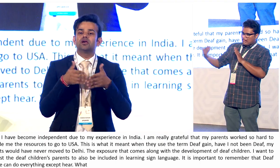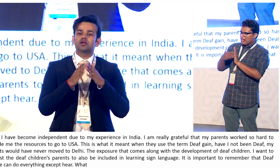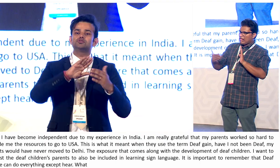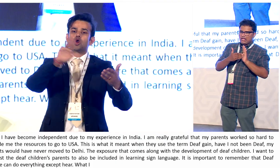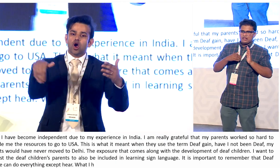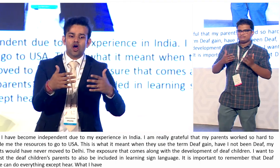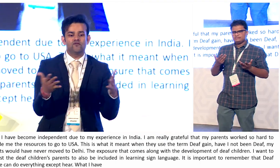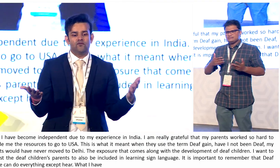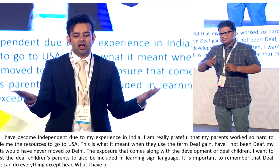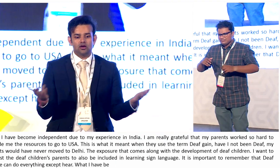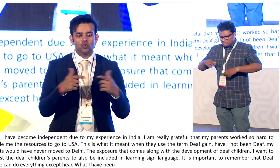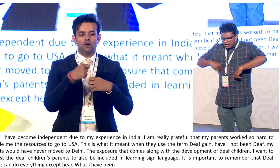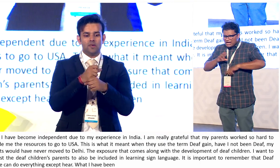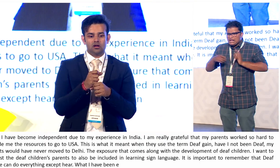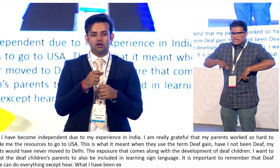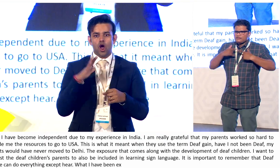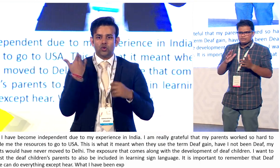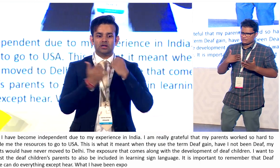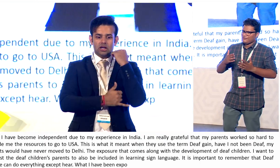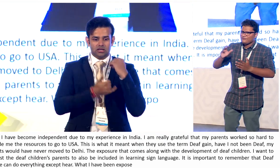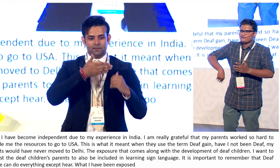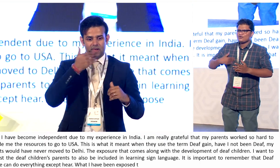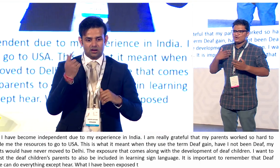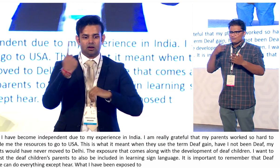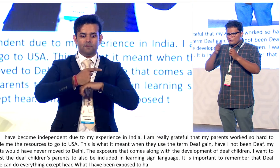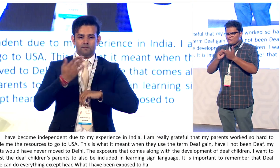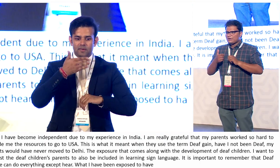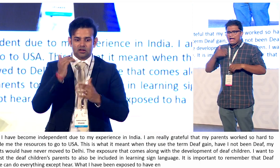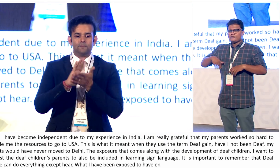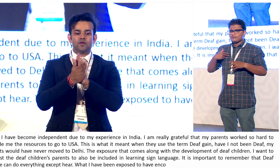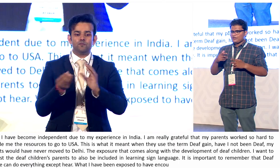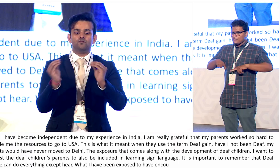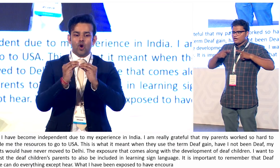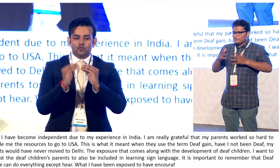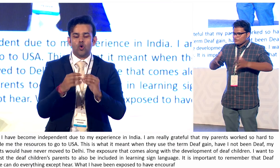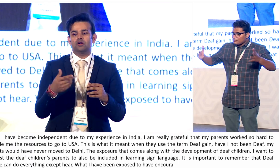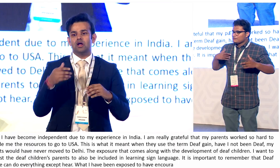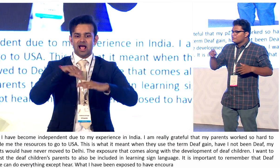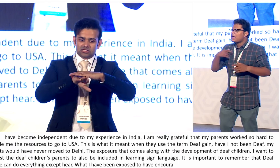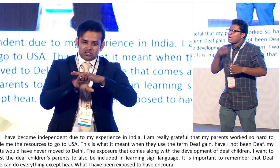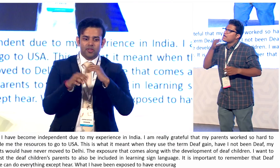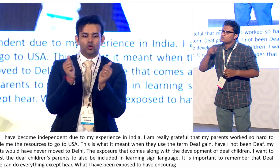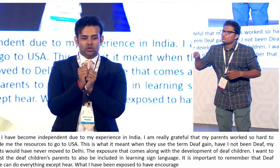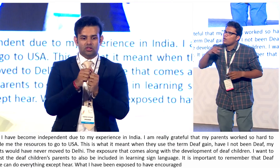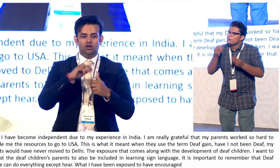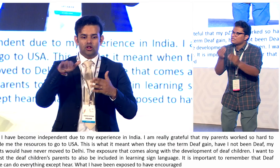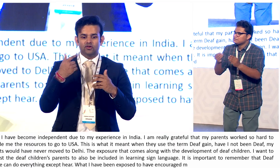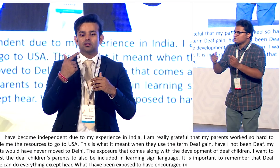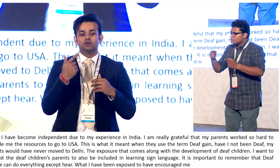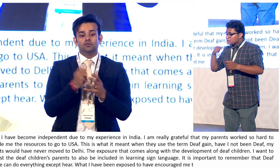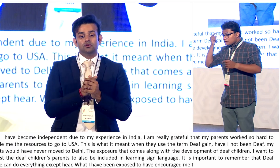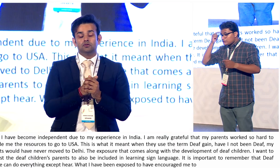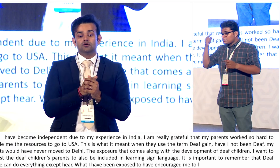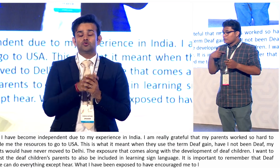the end of my life. I still have so much life. My request to all of you today is